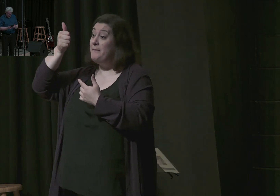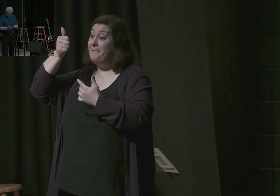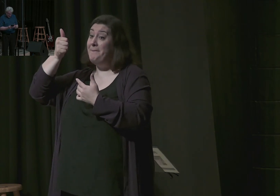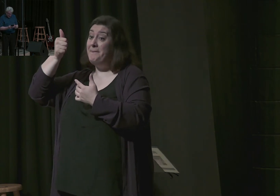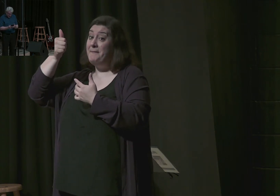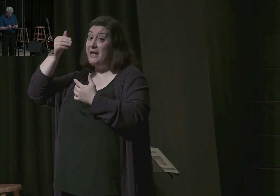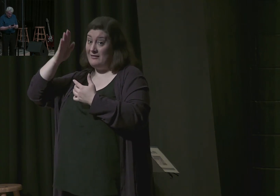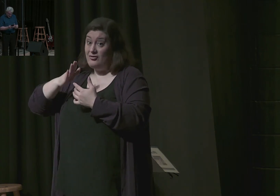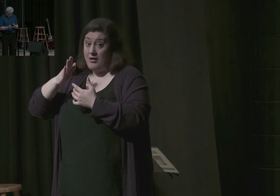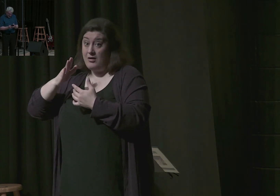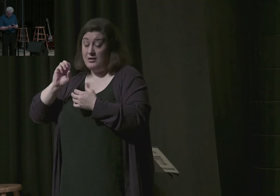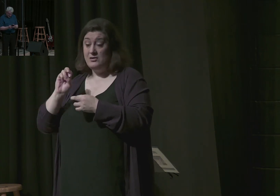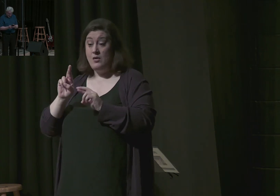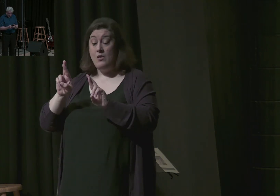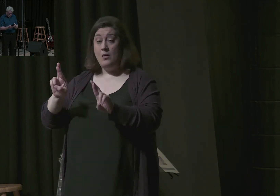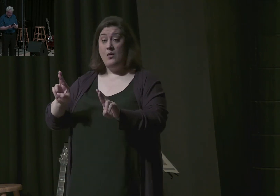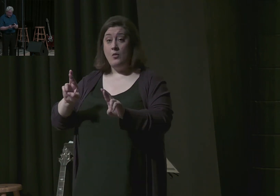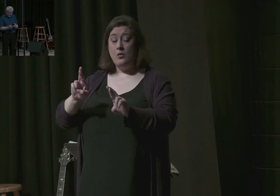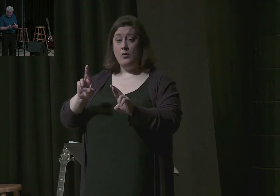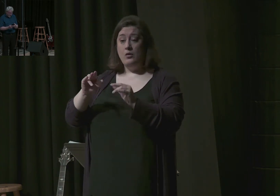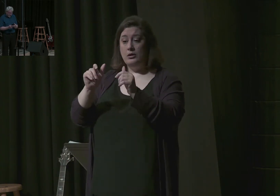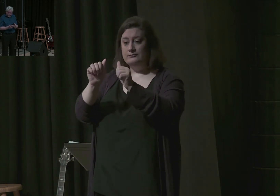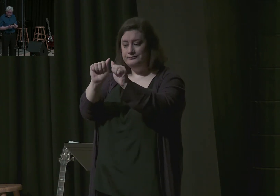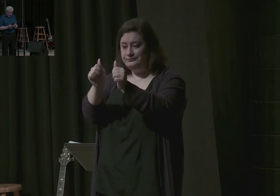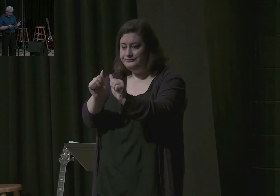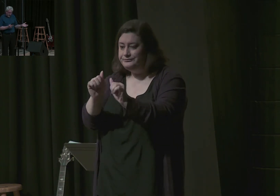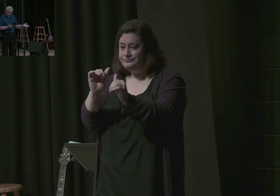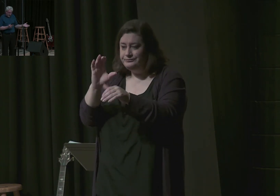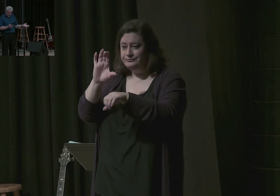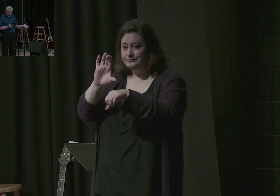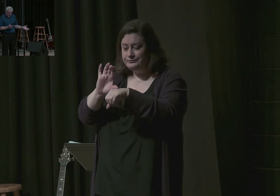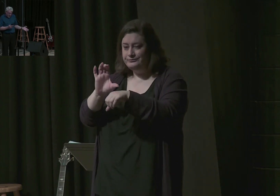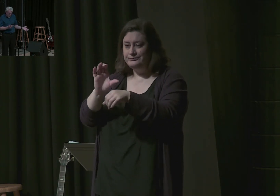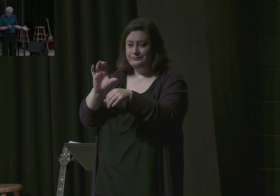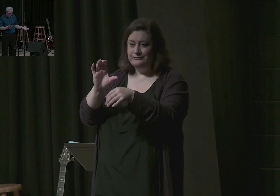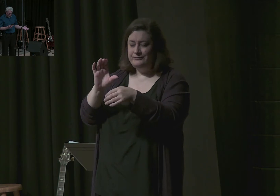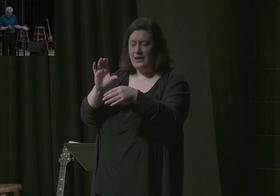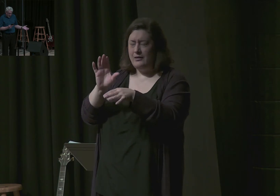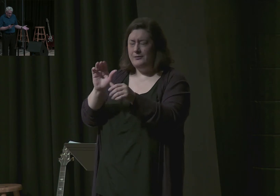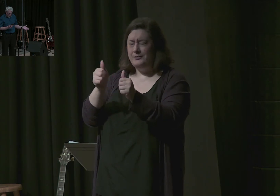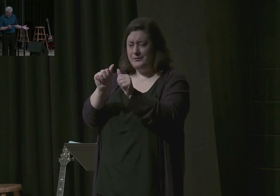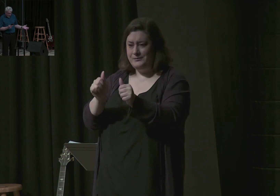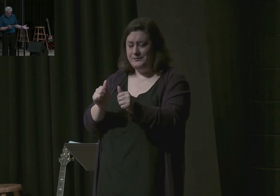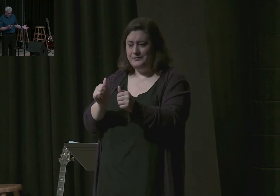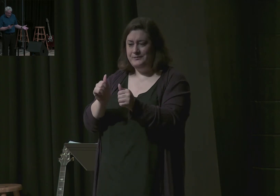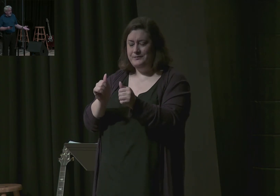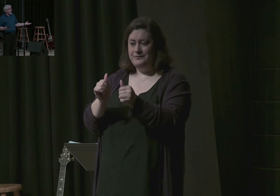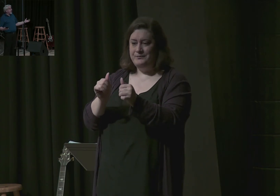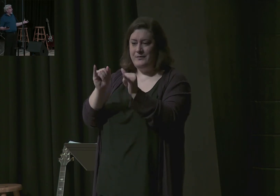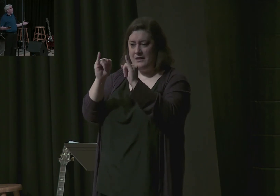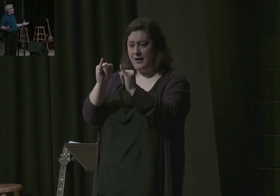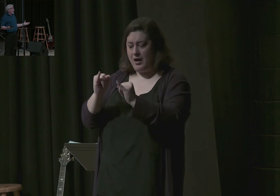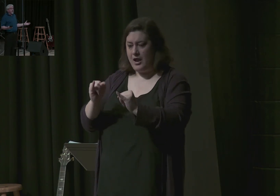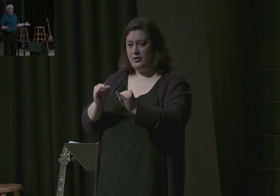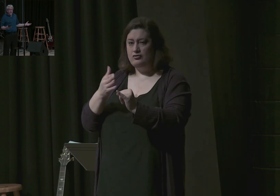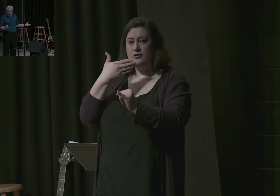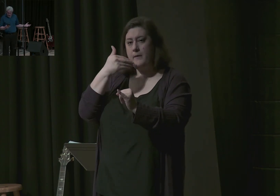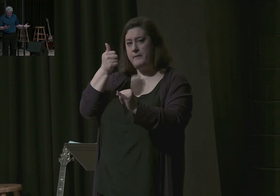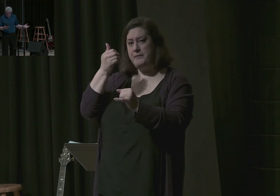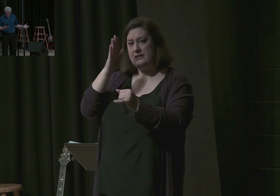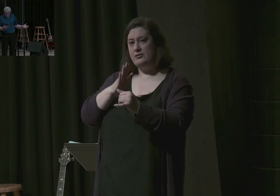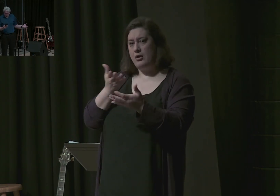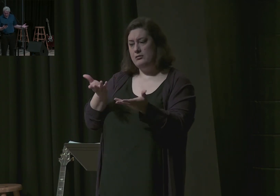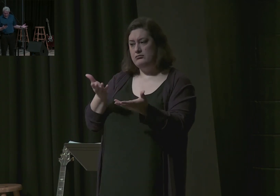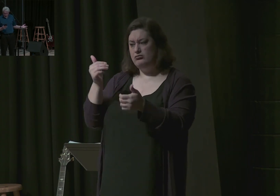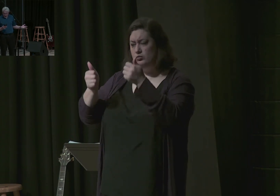Jacob's deity is causing the blessing of prosperity, and Jacob is the mediator of that blessing, then he cannot afford to have